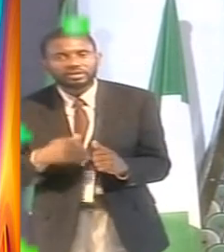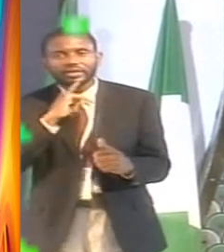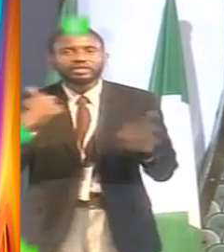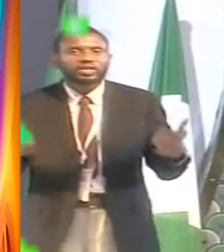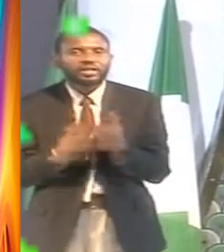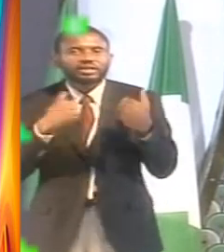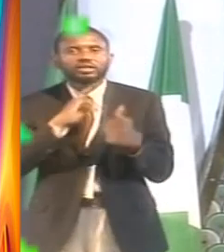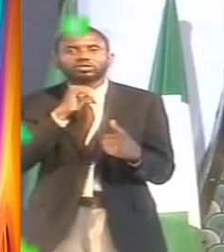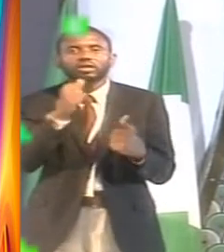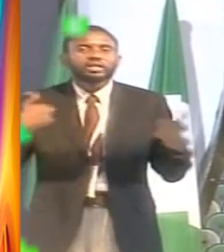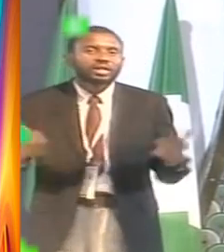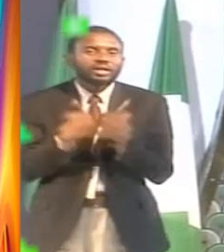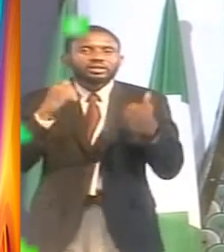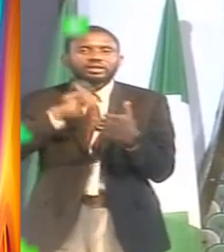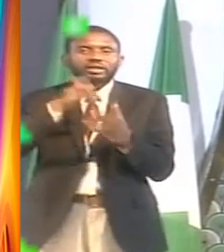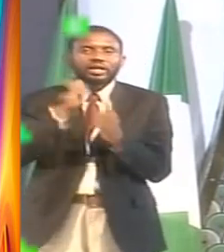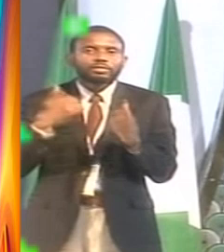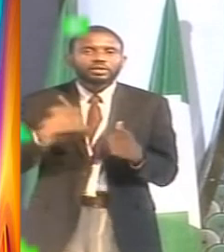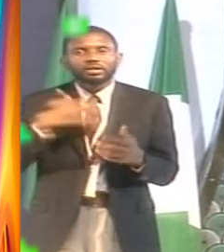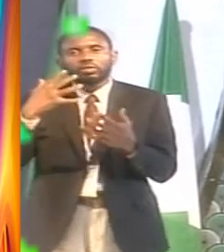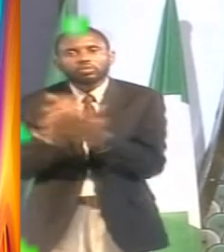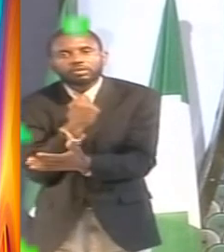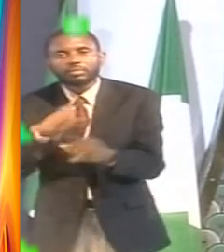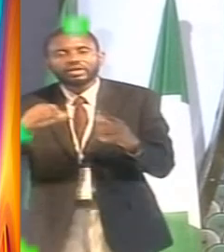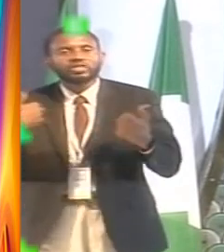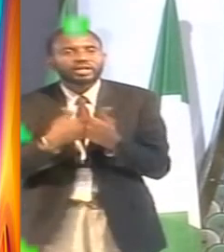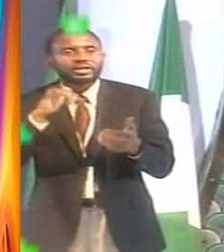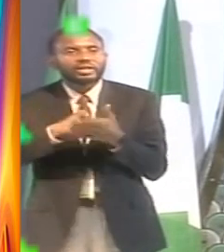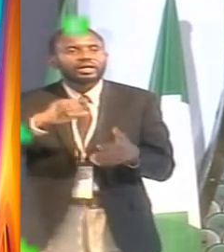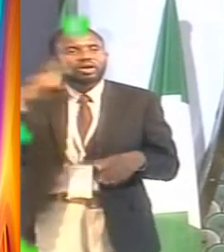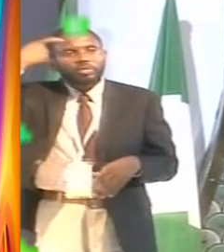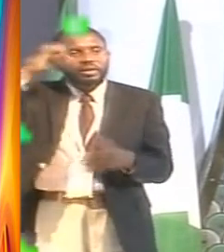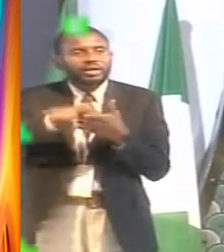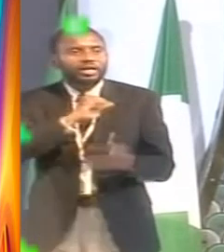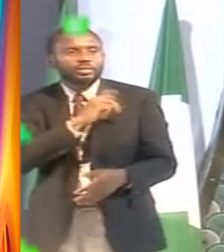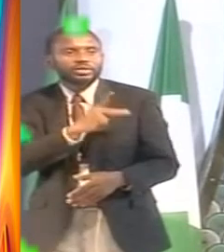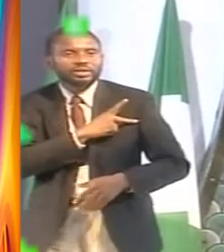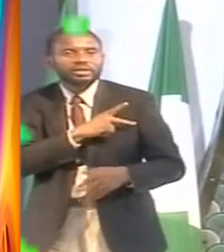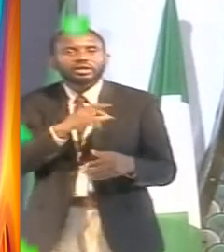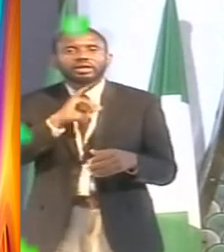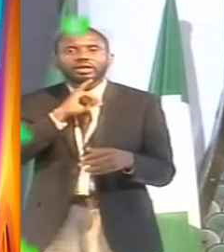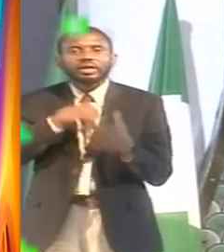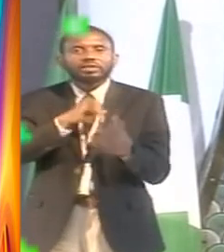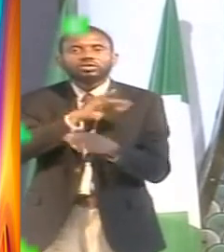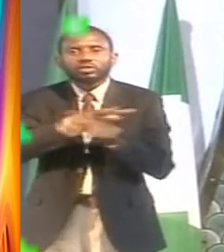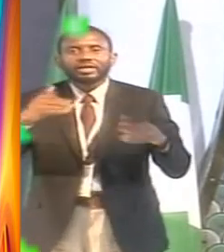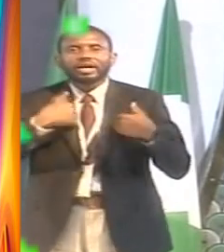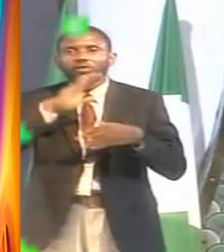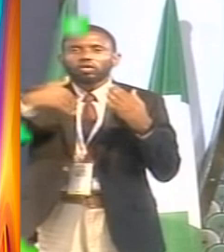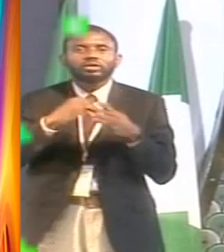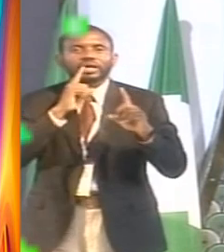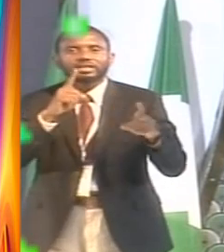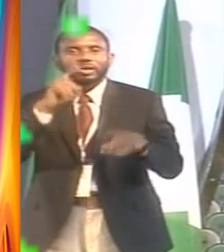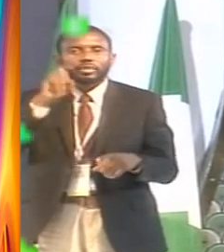everybody can win, but I think it's a challenge that a government that appreciates it doesn't have all the answers must come to terms with the fact